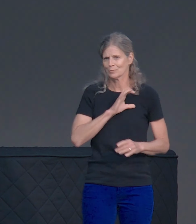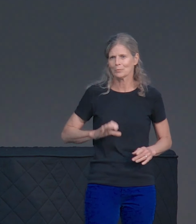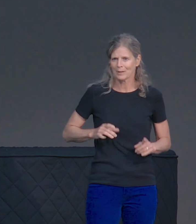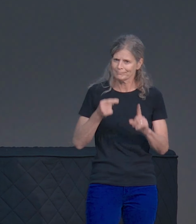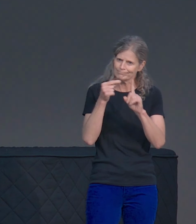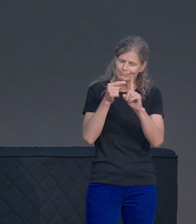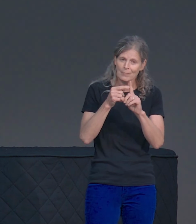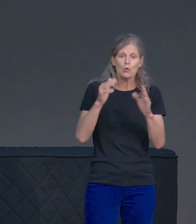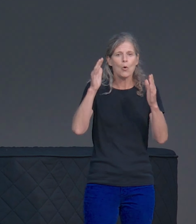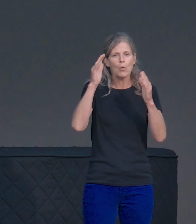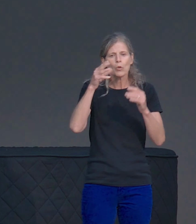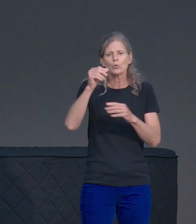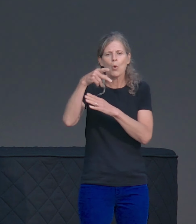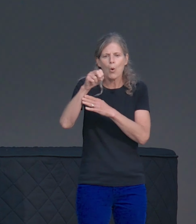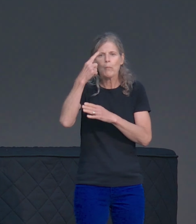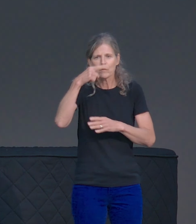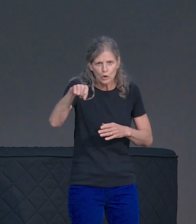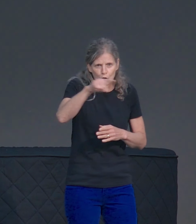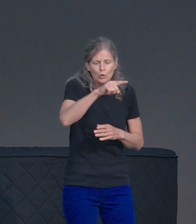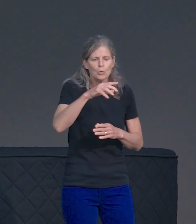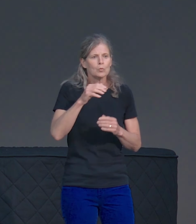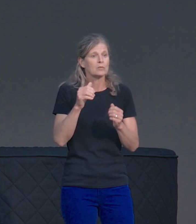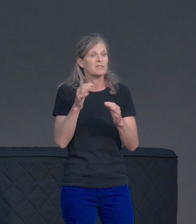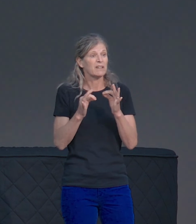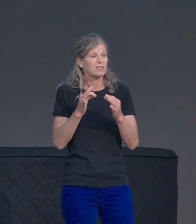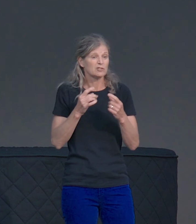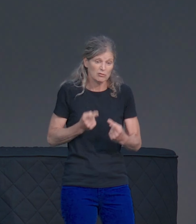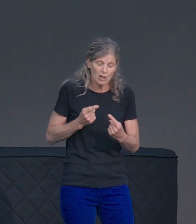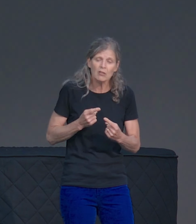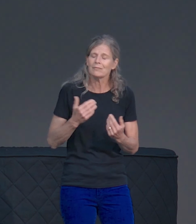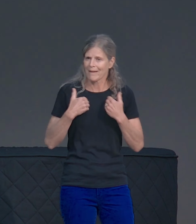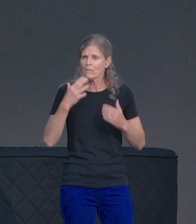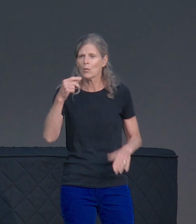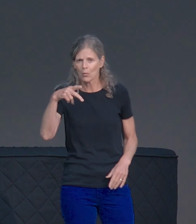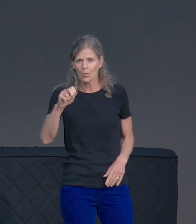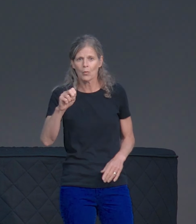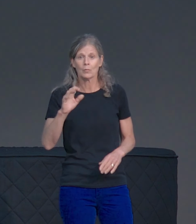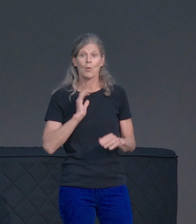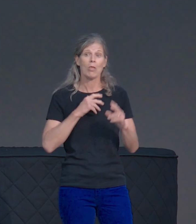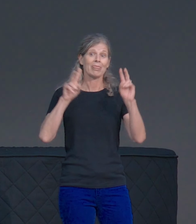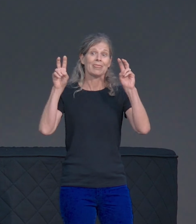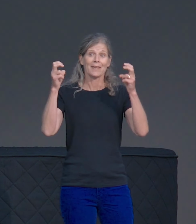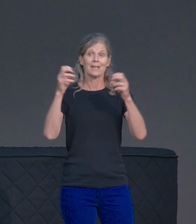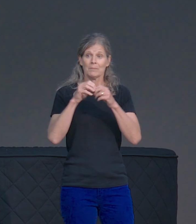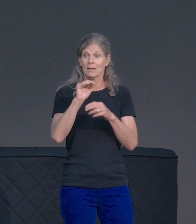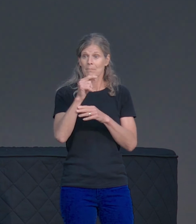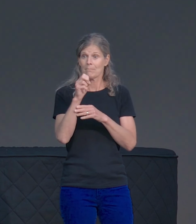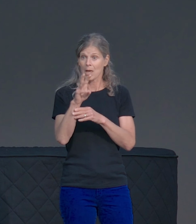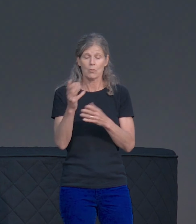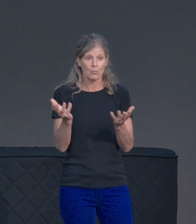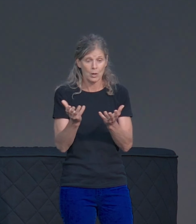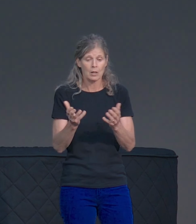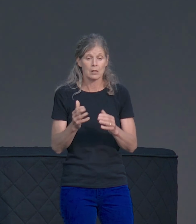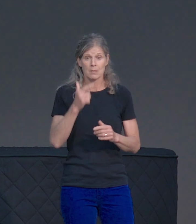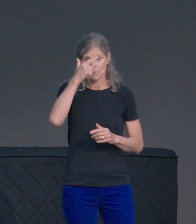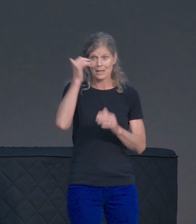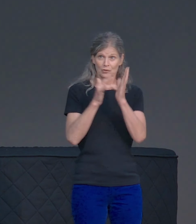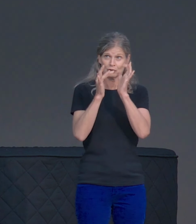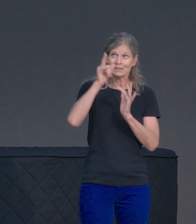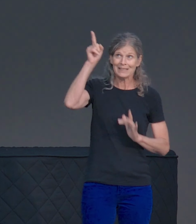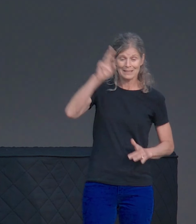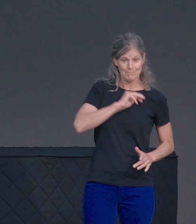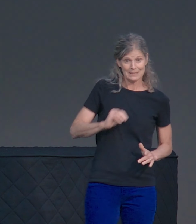There's hope for you in your struggle for sin. Well, our theme in Matthew is this. Because Jesus is the